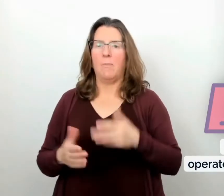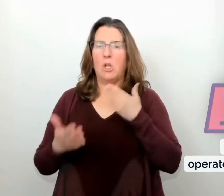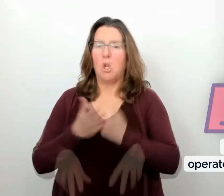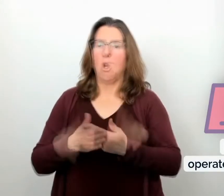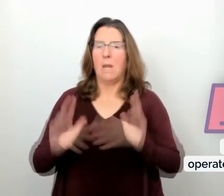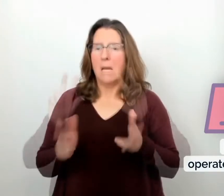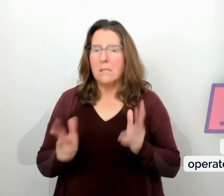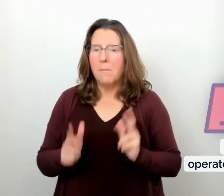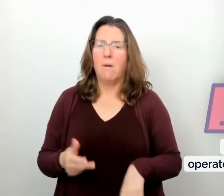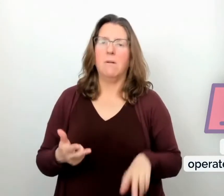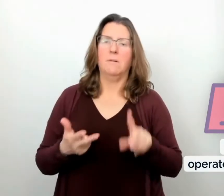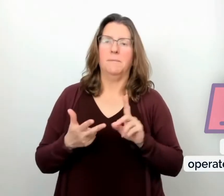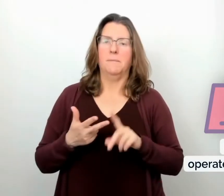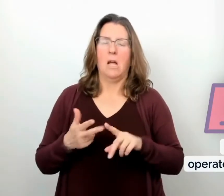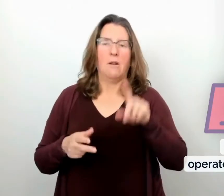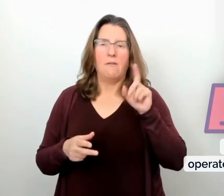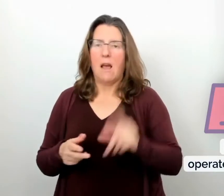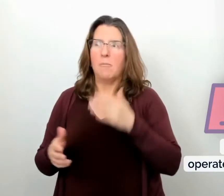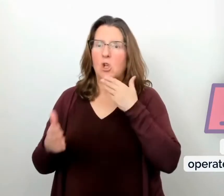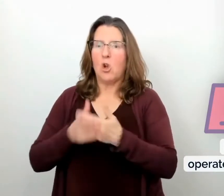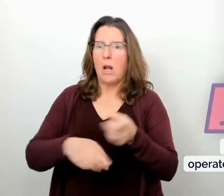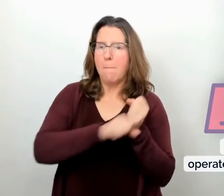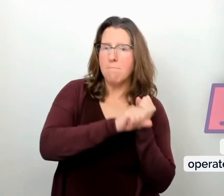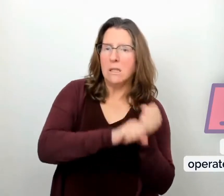be good at basketball, as well as baseball.